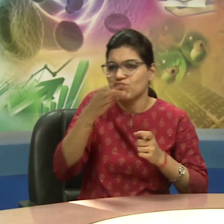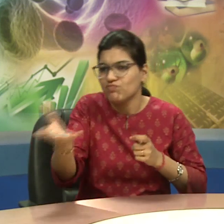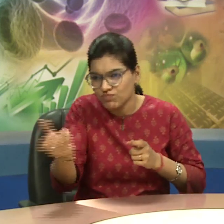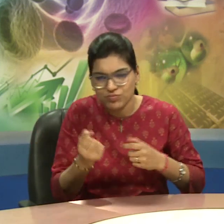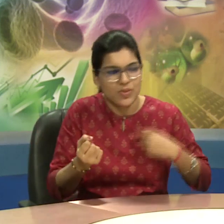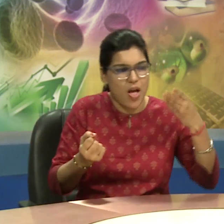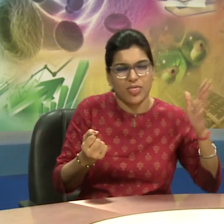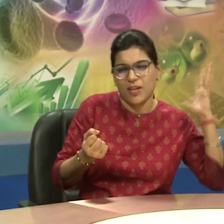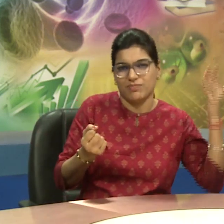Consumerism